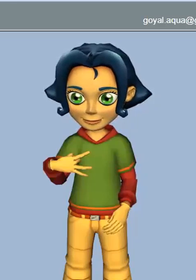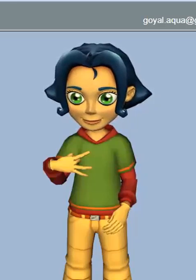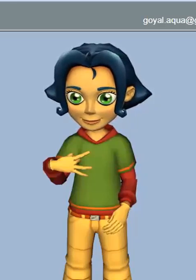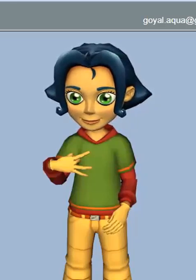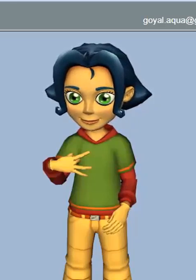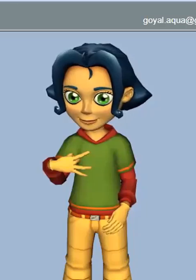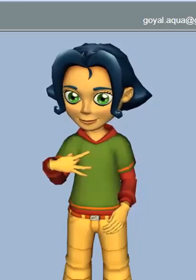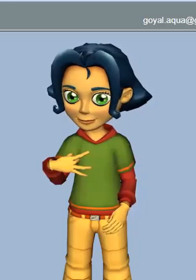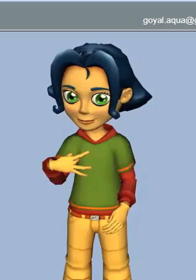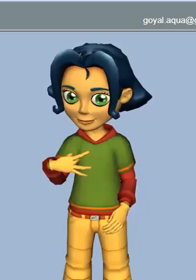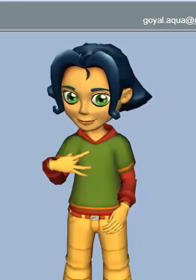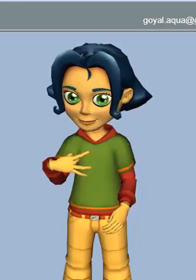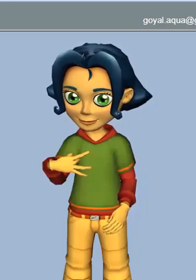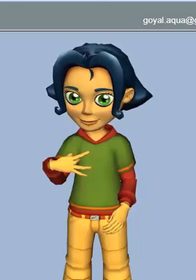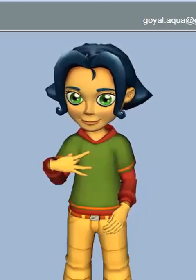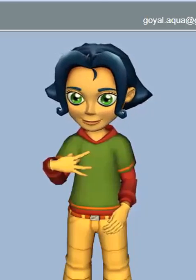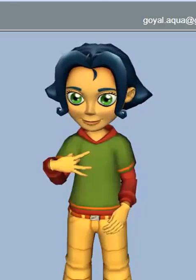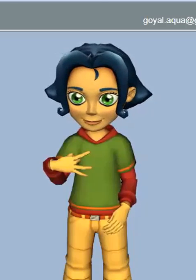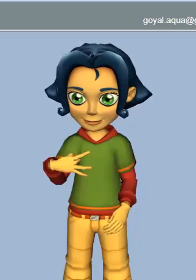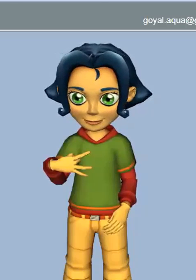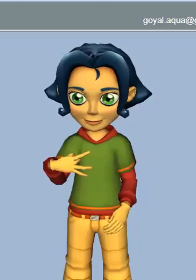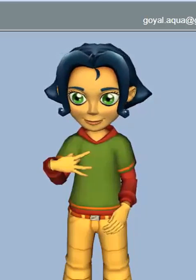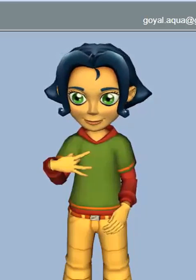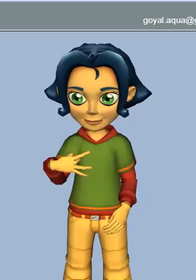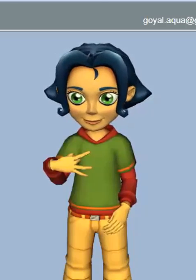Dr. Lalit, can you stop sharing Yes, please sir. screen? Yes.